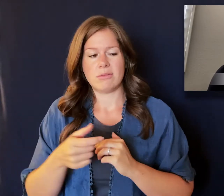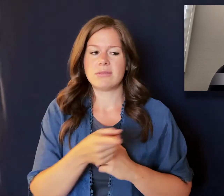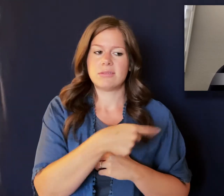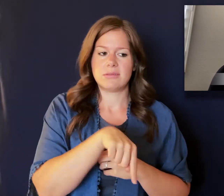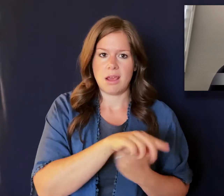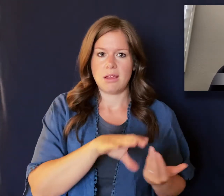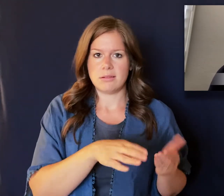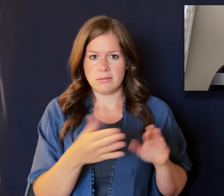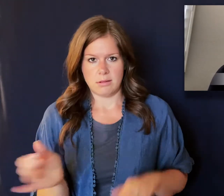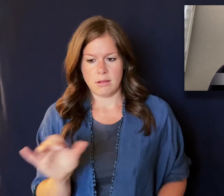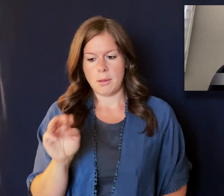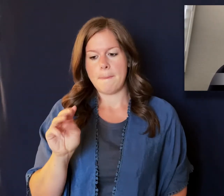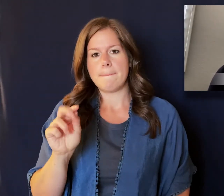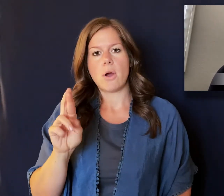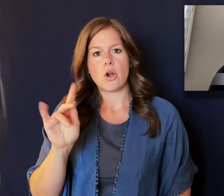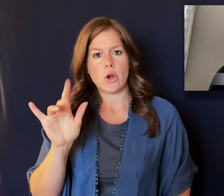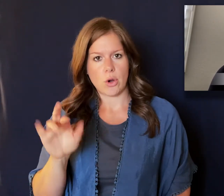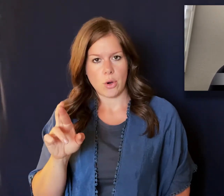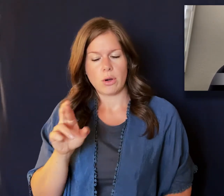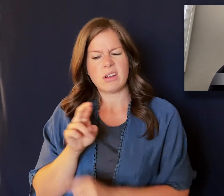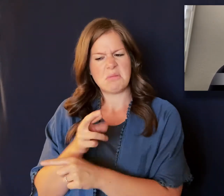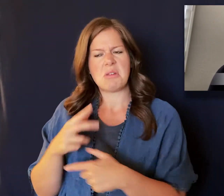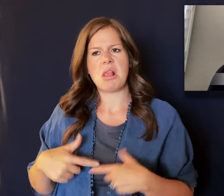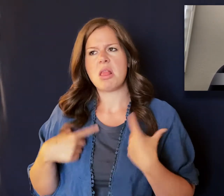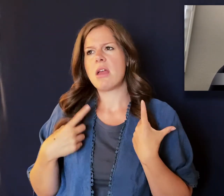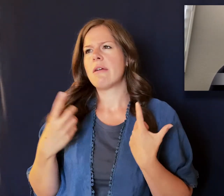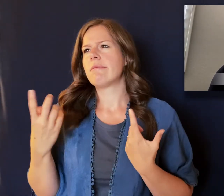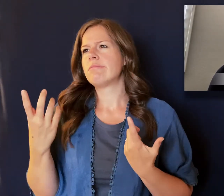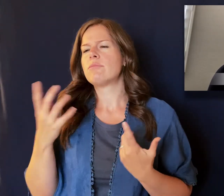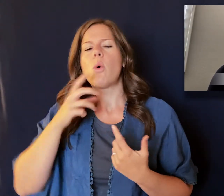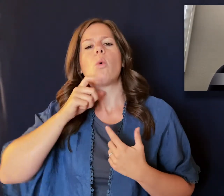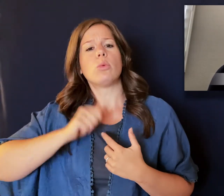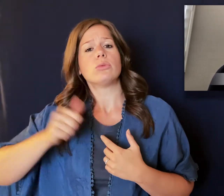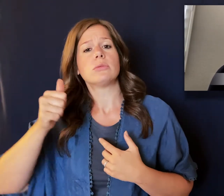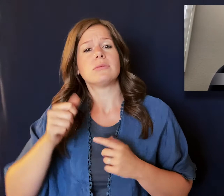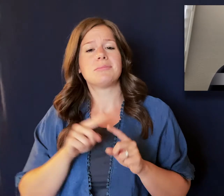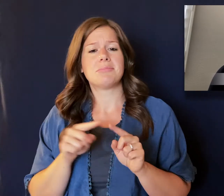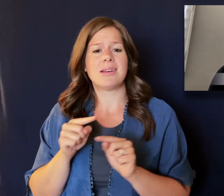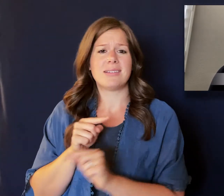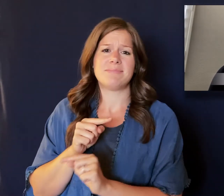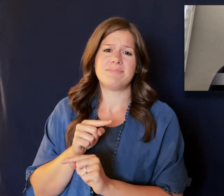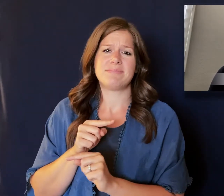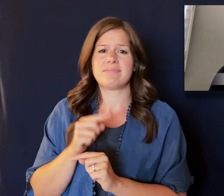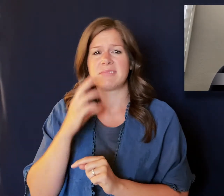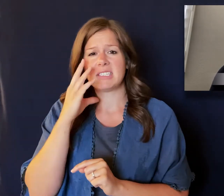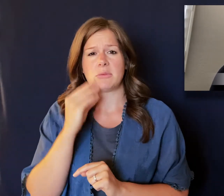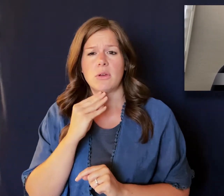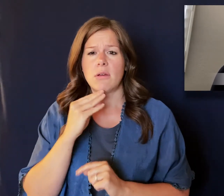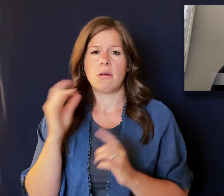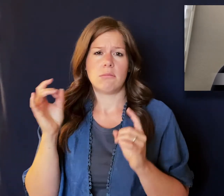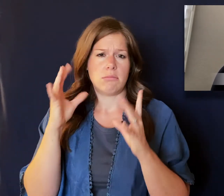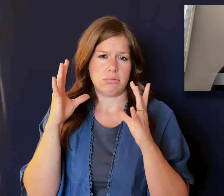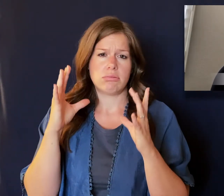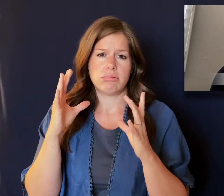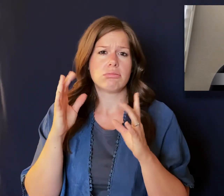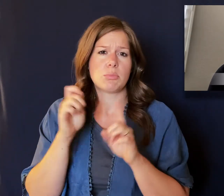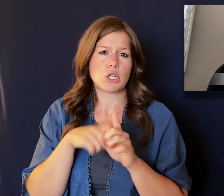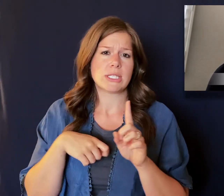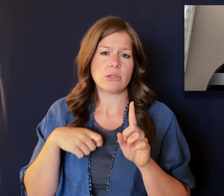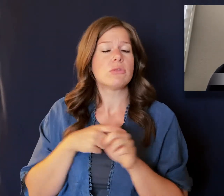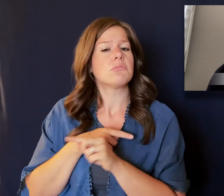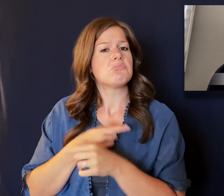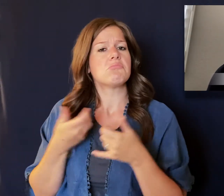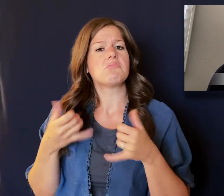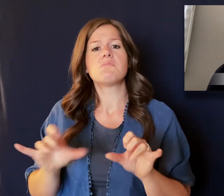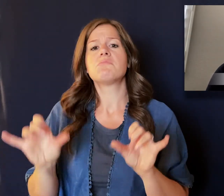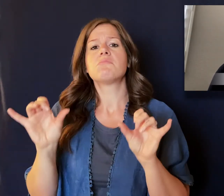of the disciples. He lived to a ripe old age, probably not too happy about that, being in exile, but he remained faithful to